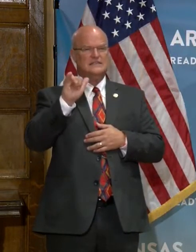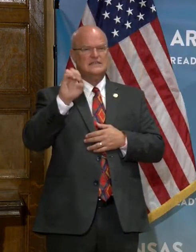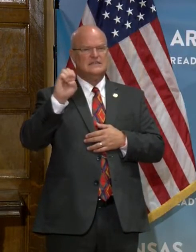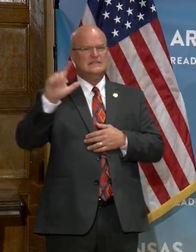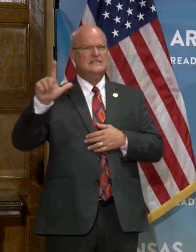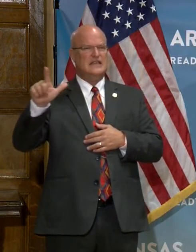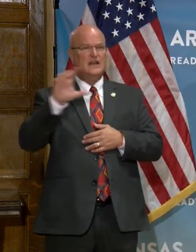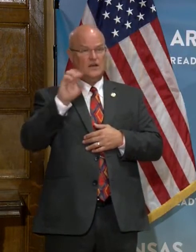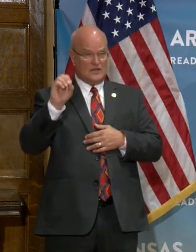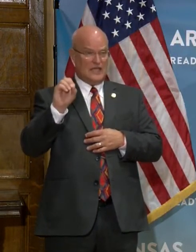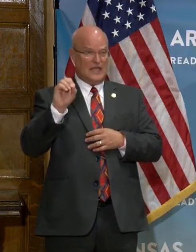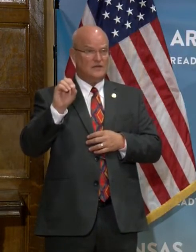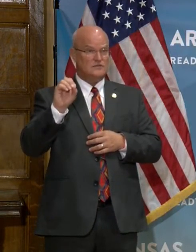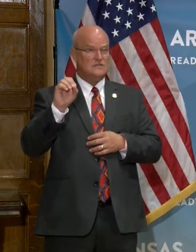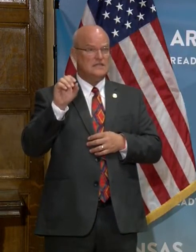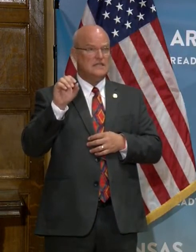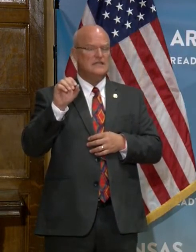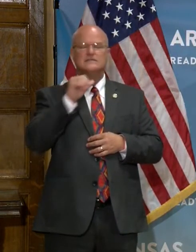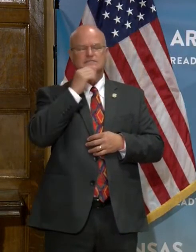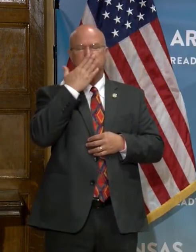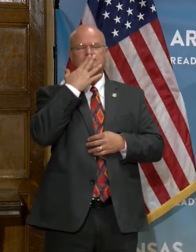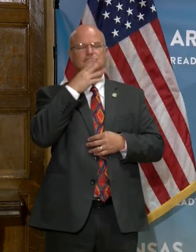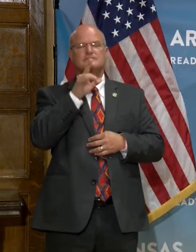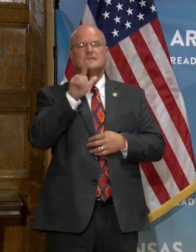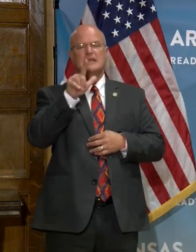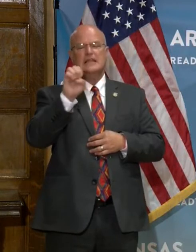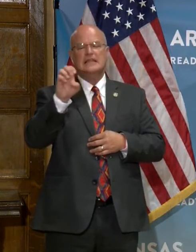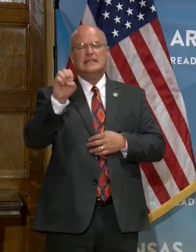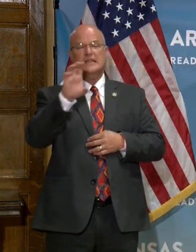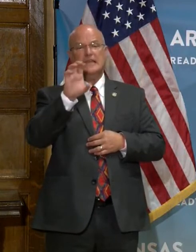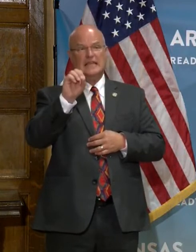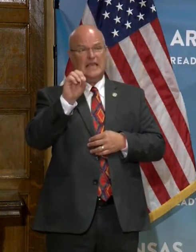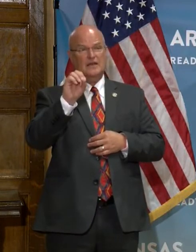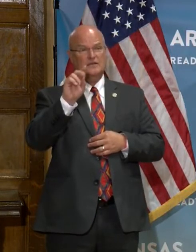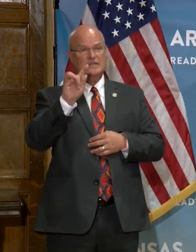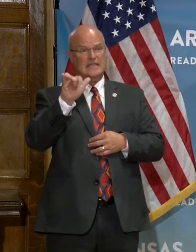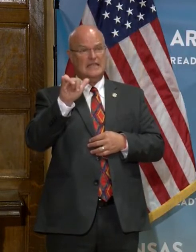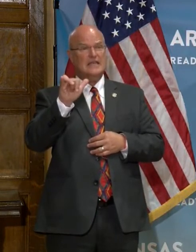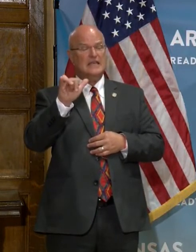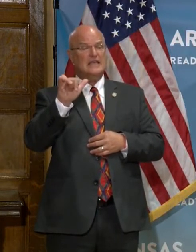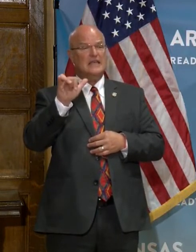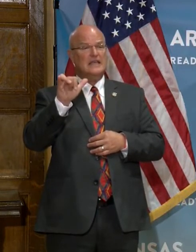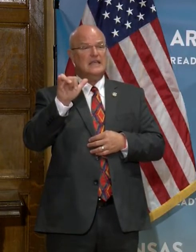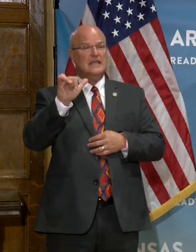County, not Yell County, but in Lee County,